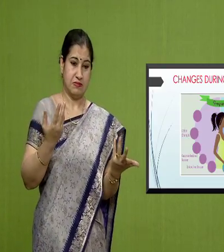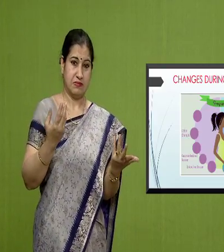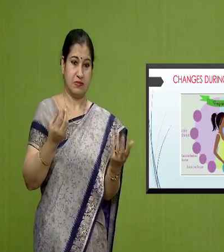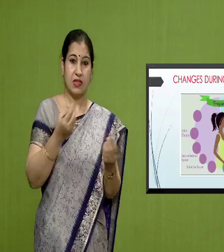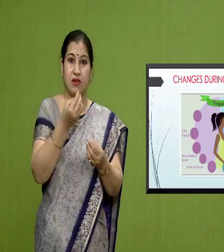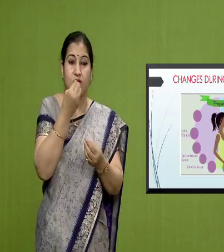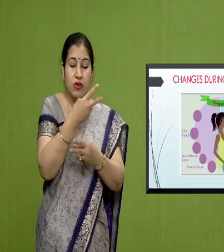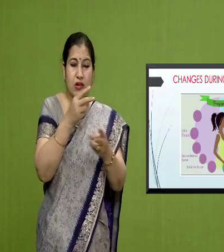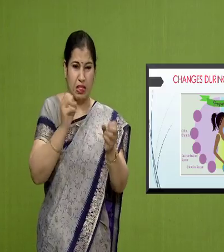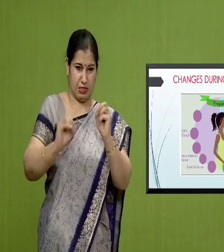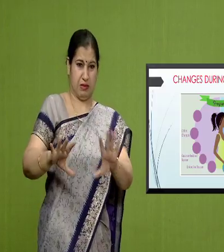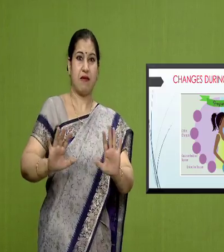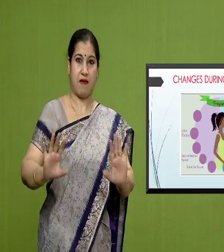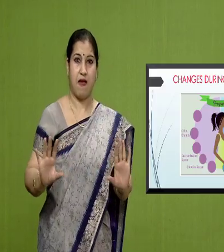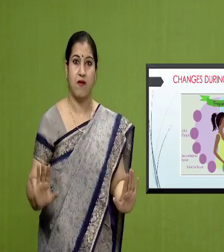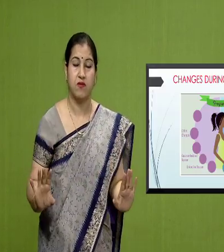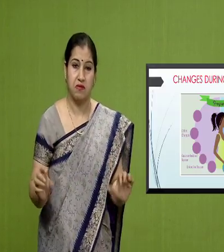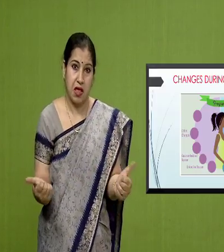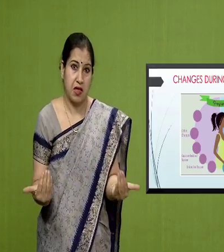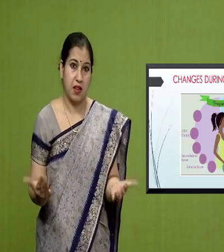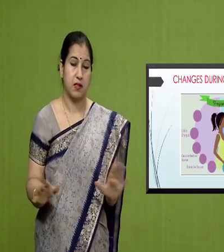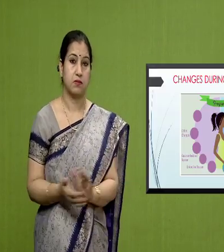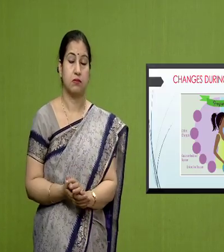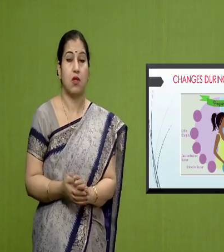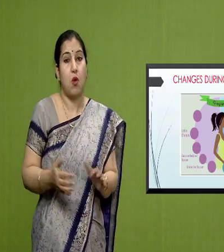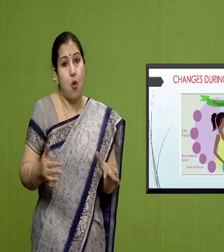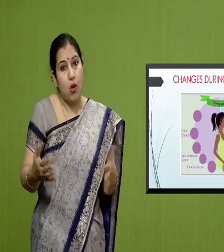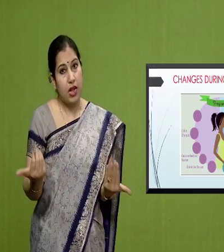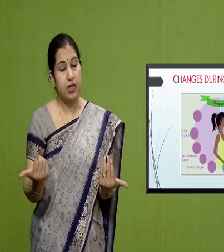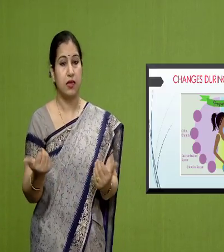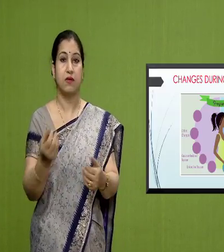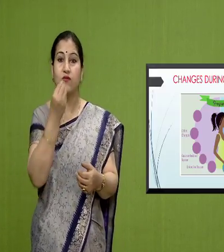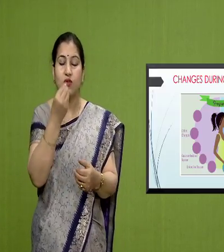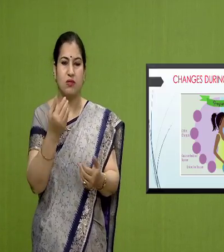certain foods or any other items also.